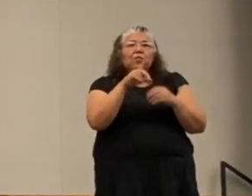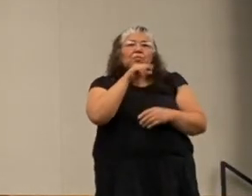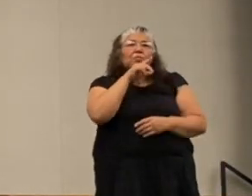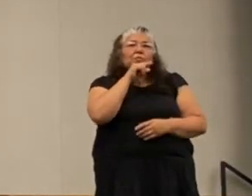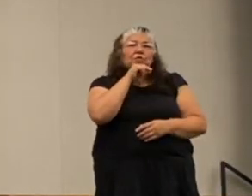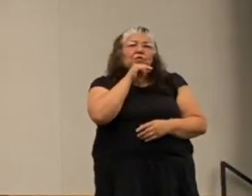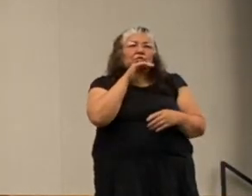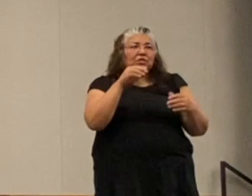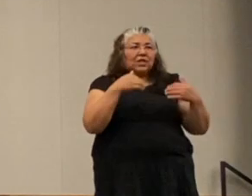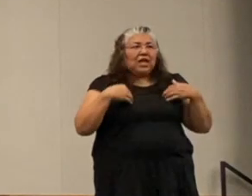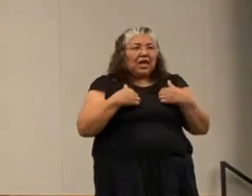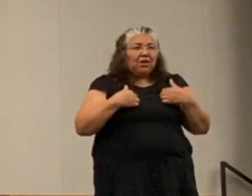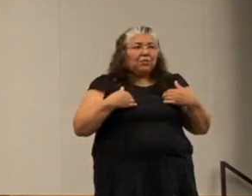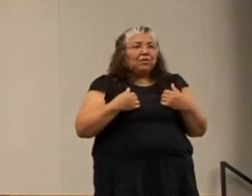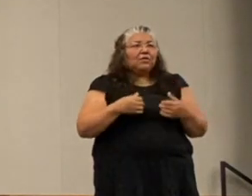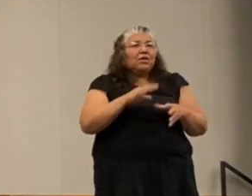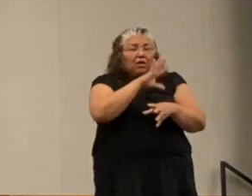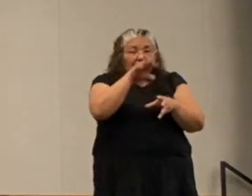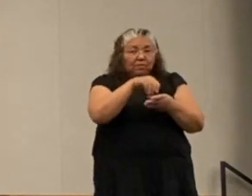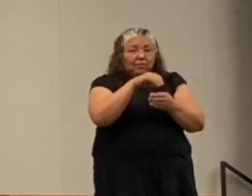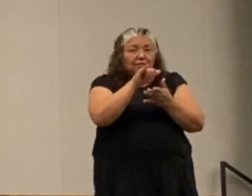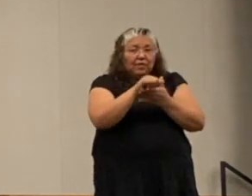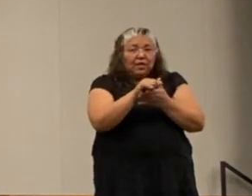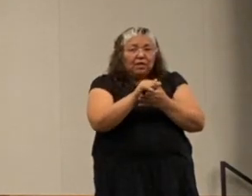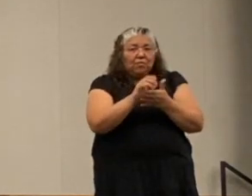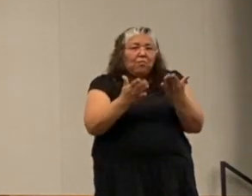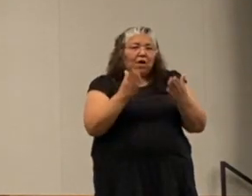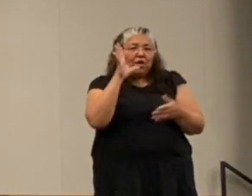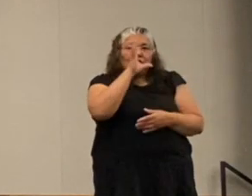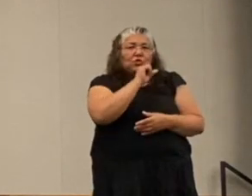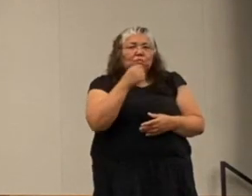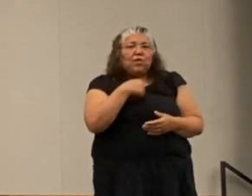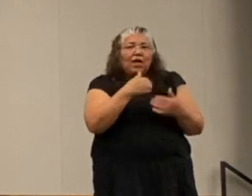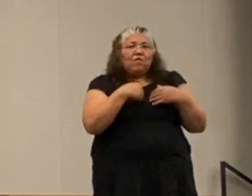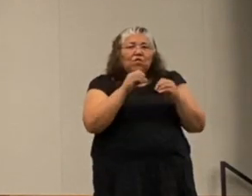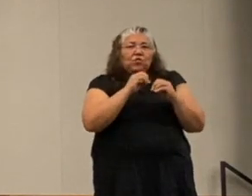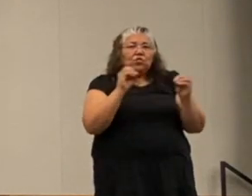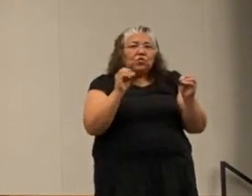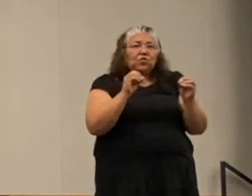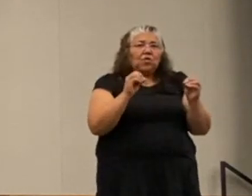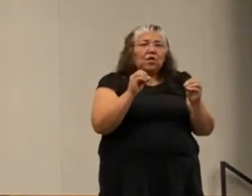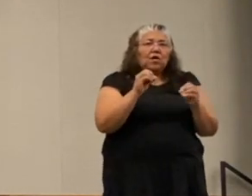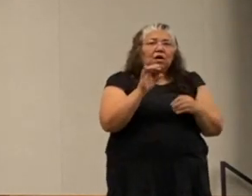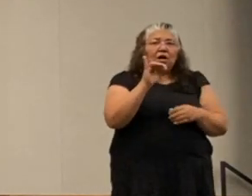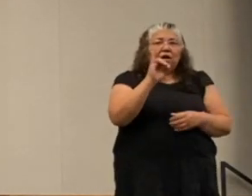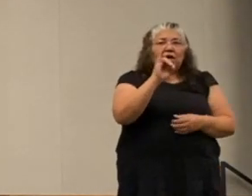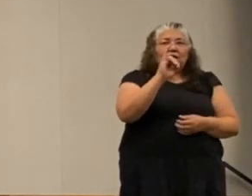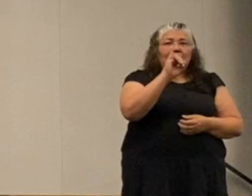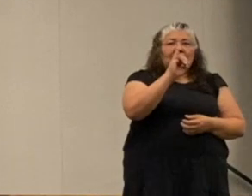animals, right? And with that in mind, we might assume that we have no idolatry problem